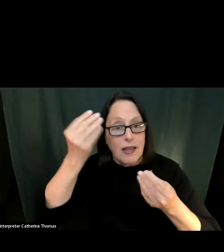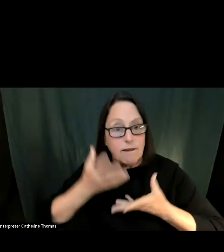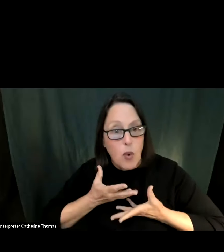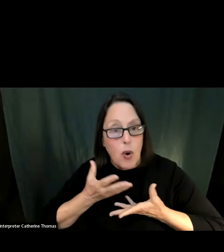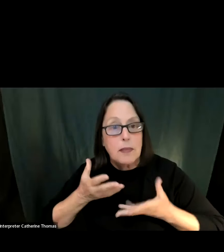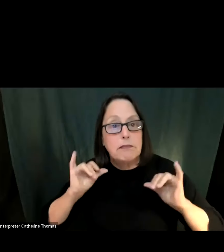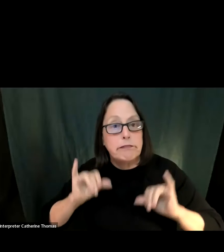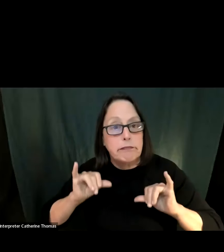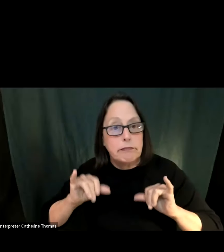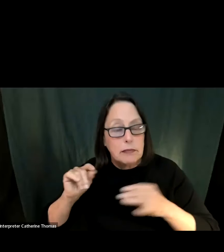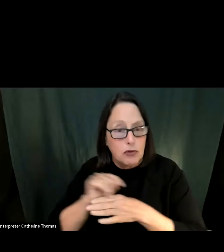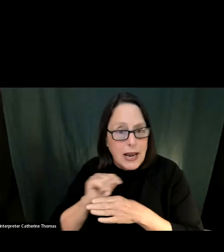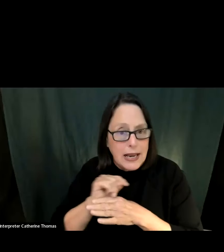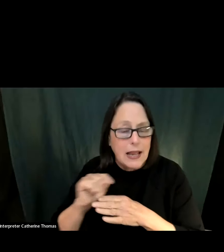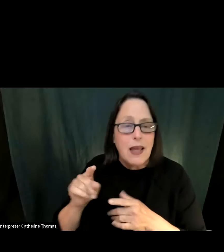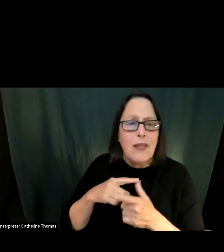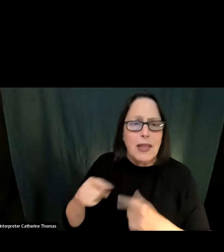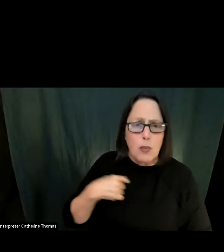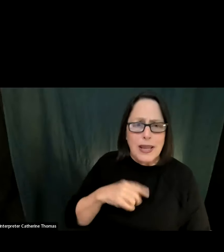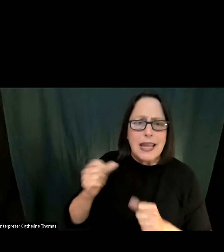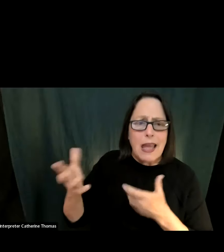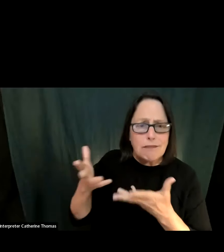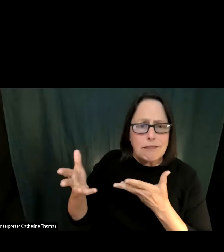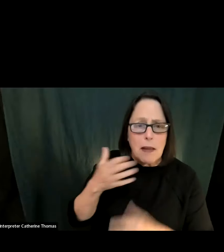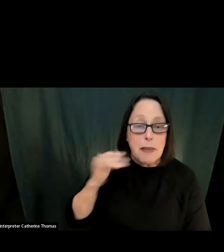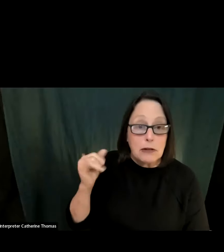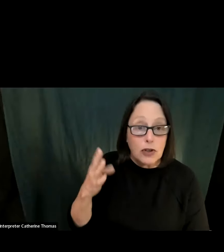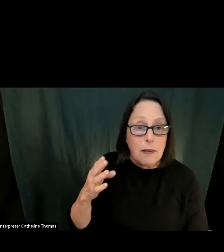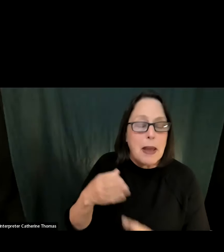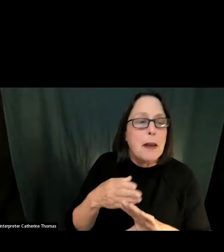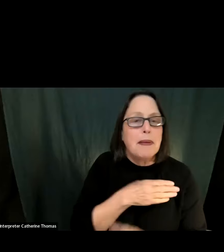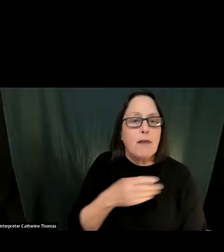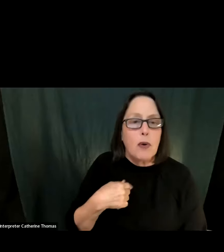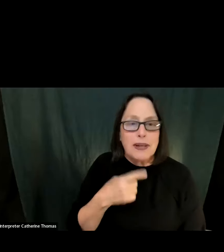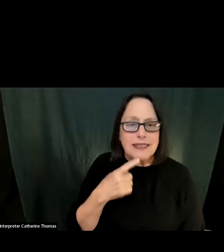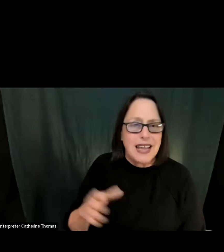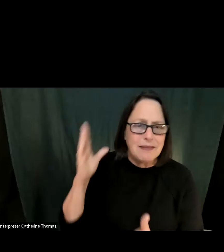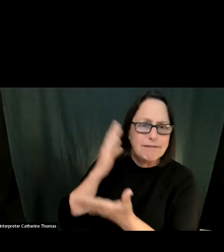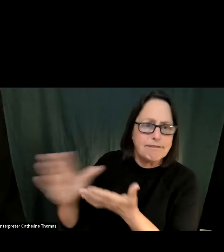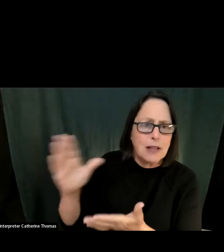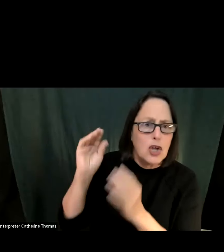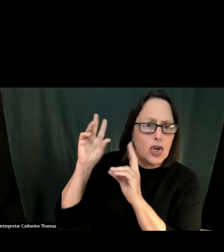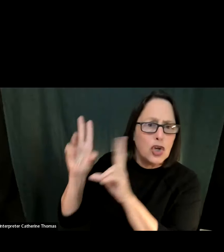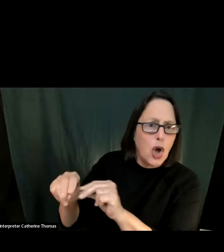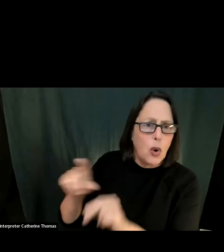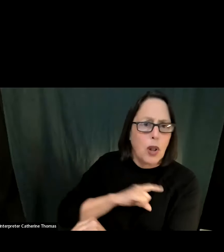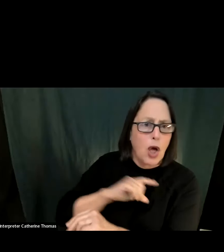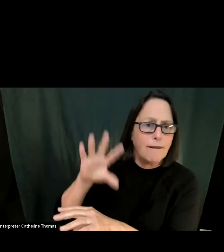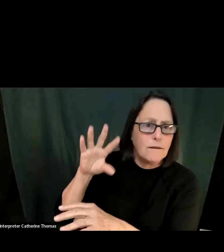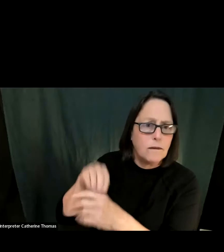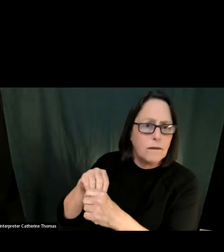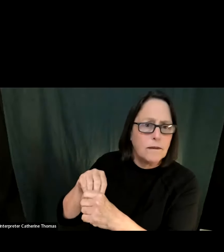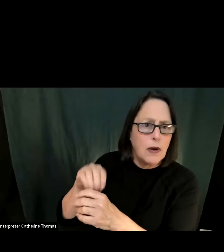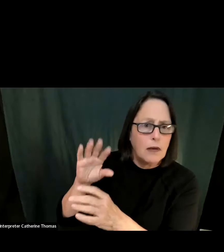job. So, before we just have a goal of no law enforcement response,